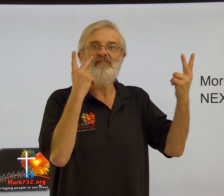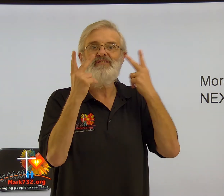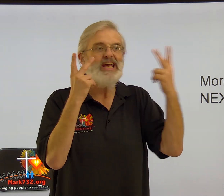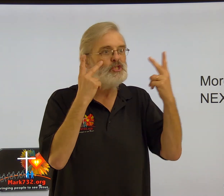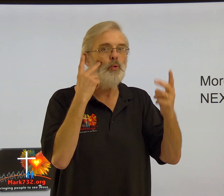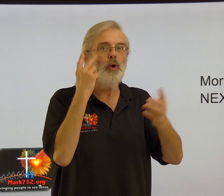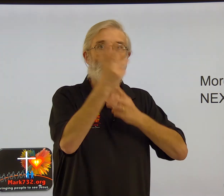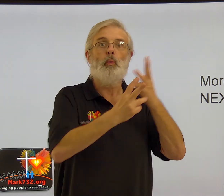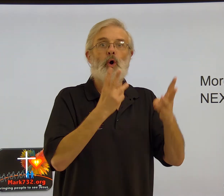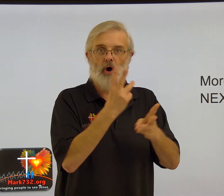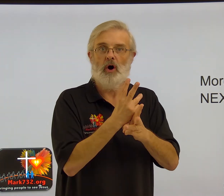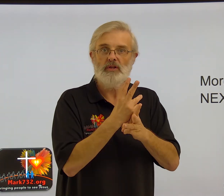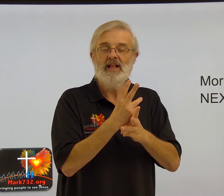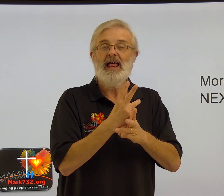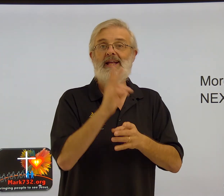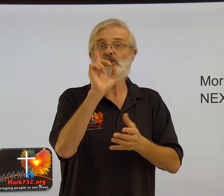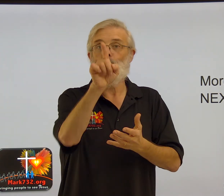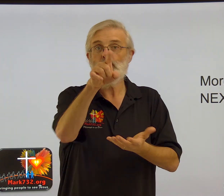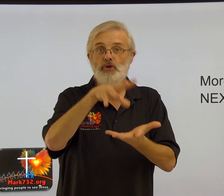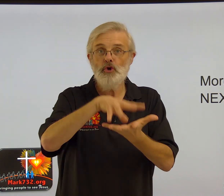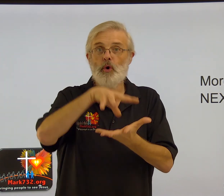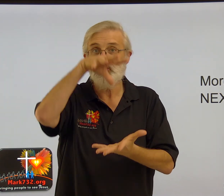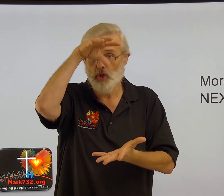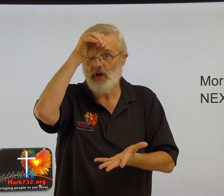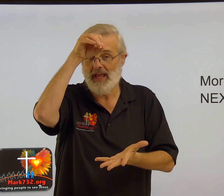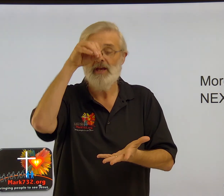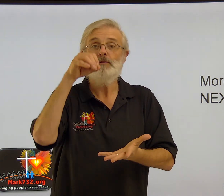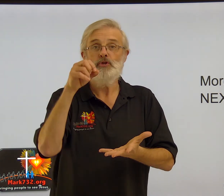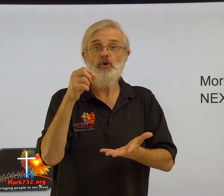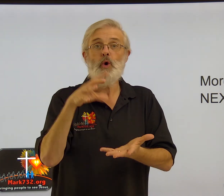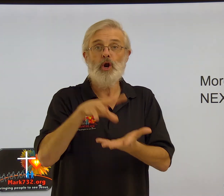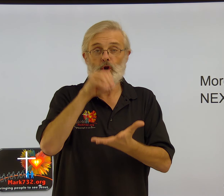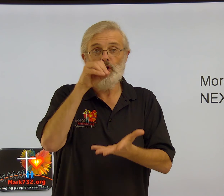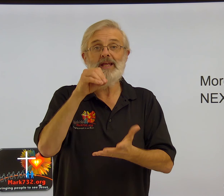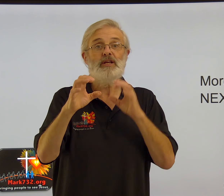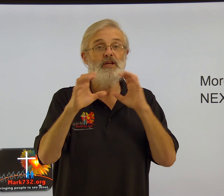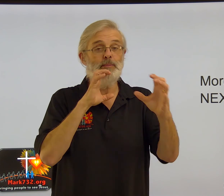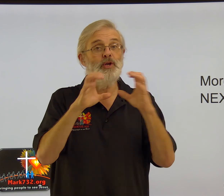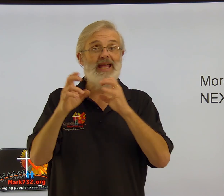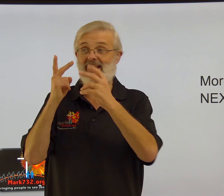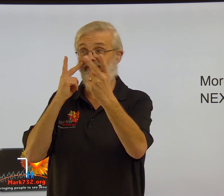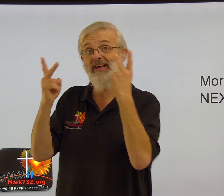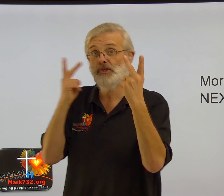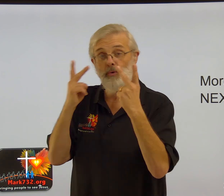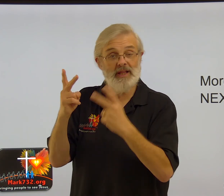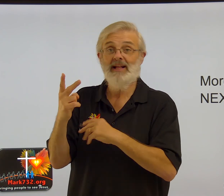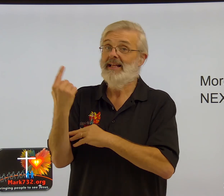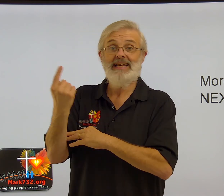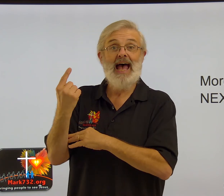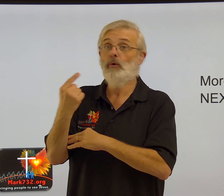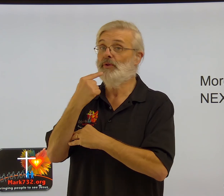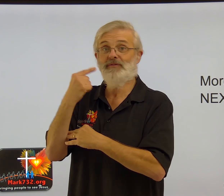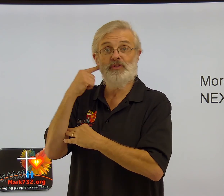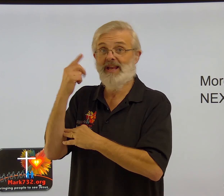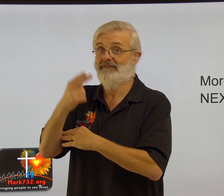visual world. And so what you are learning, you are learning to communicate visually, not only for the deaf and hard